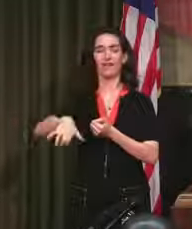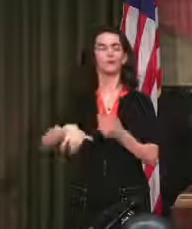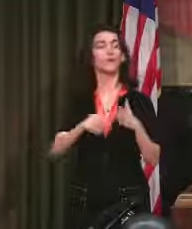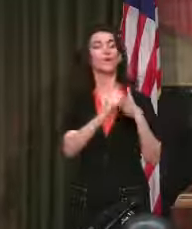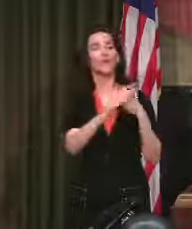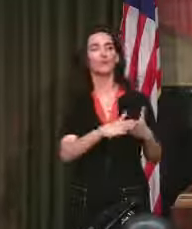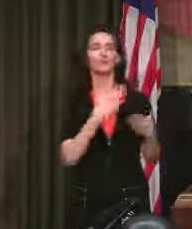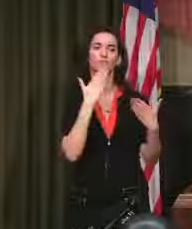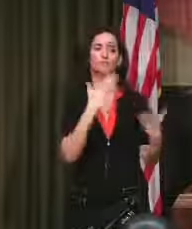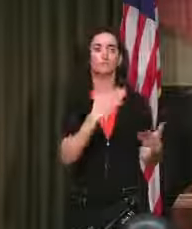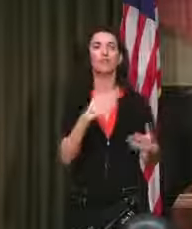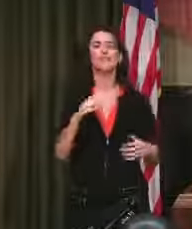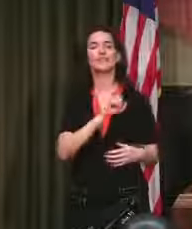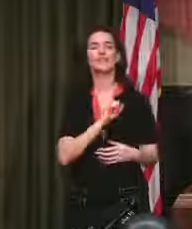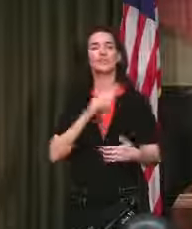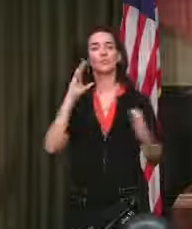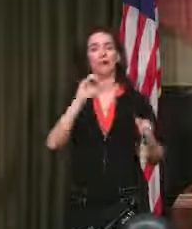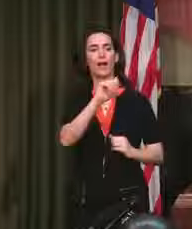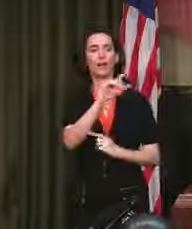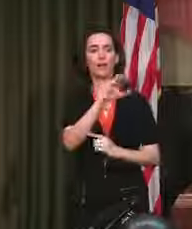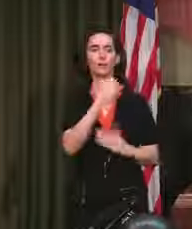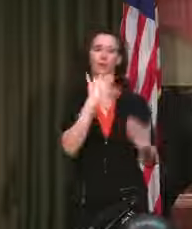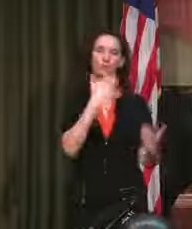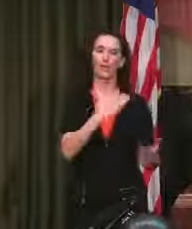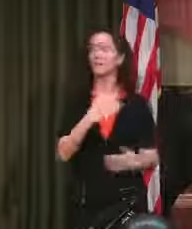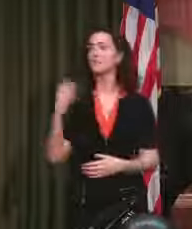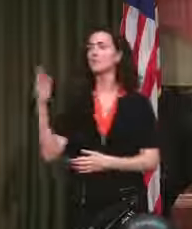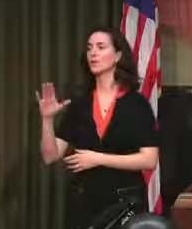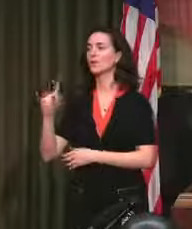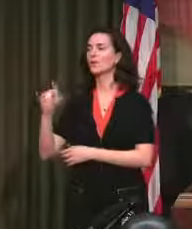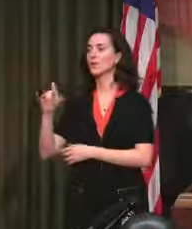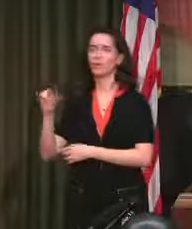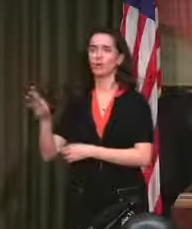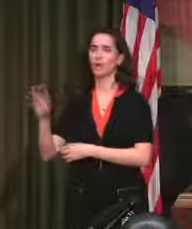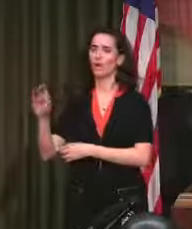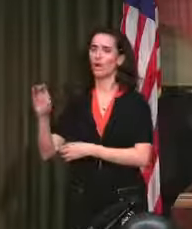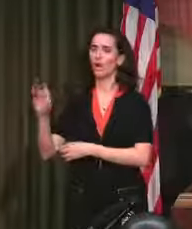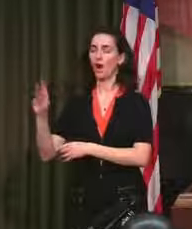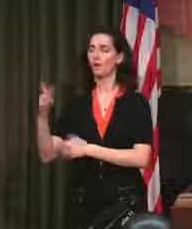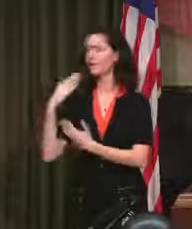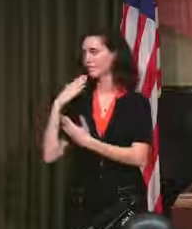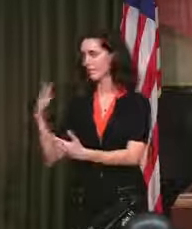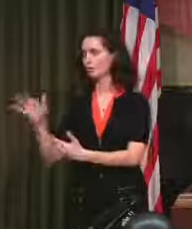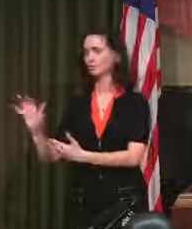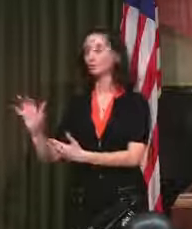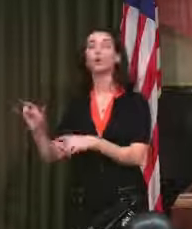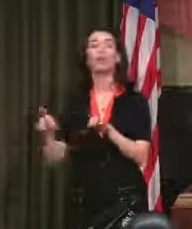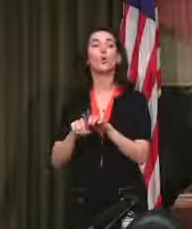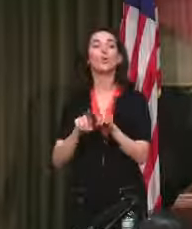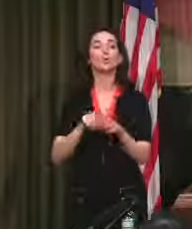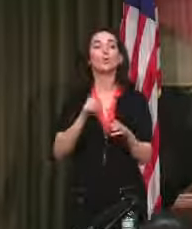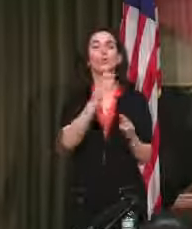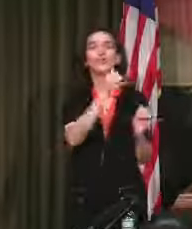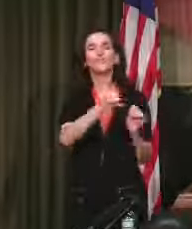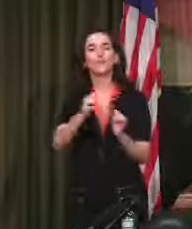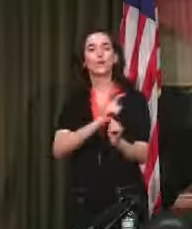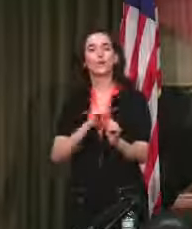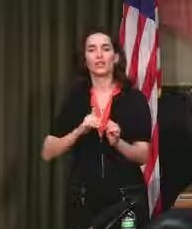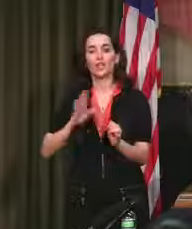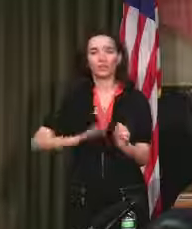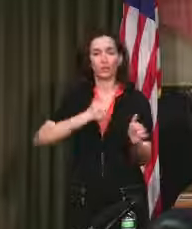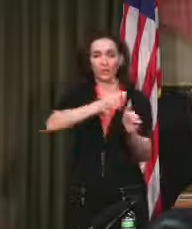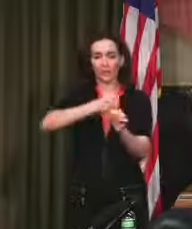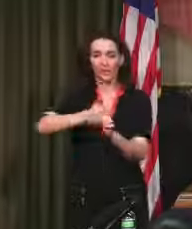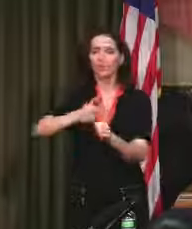President Alario. I want to thank Speaker Taylor Barra. I also want to thank individual legislators, those who